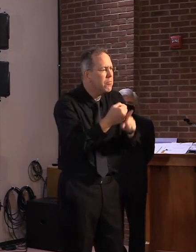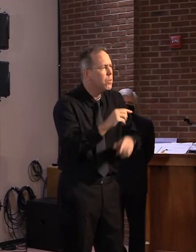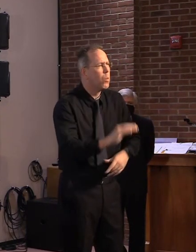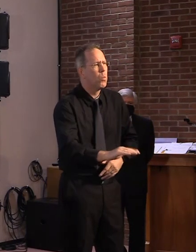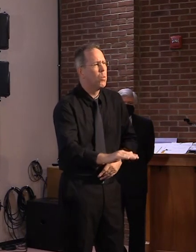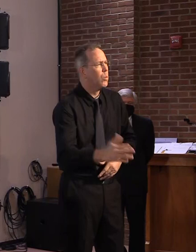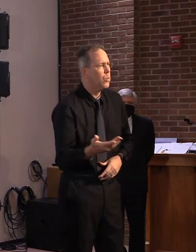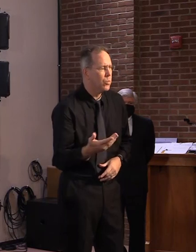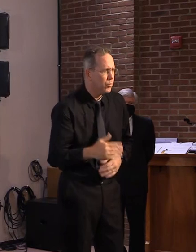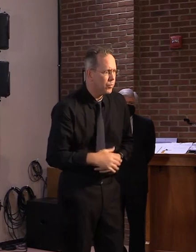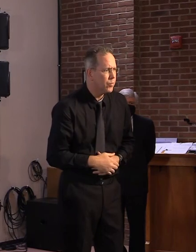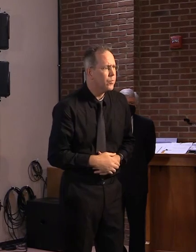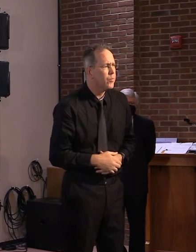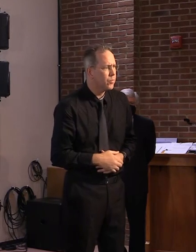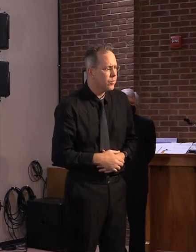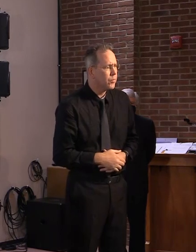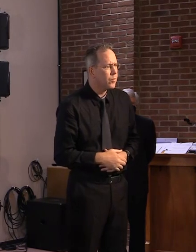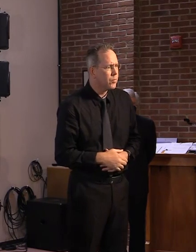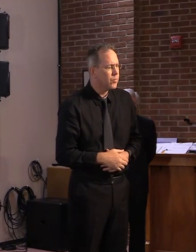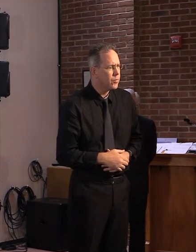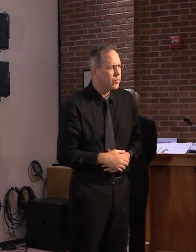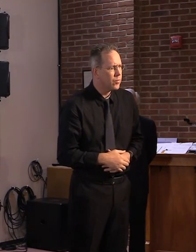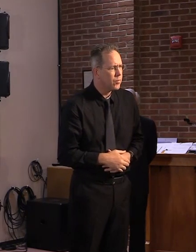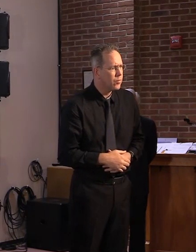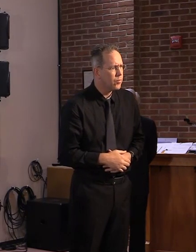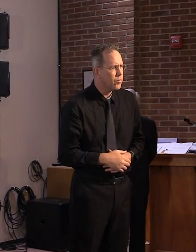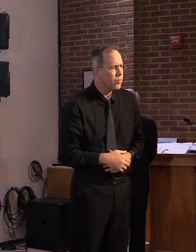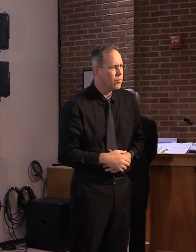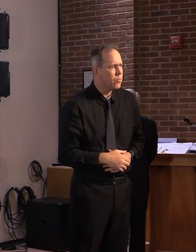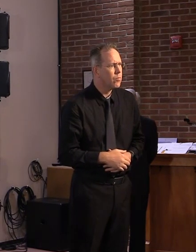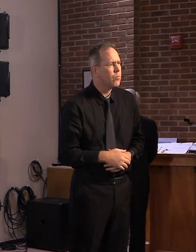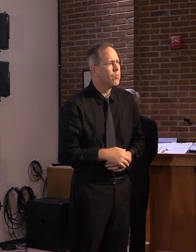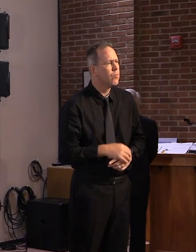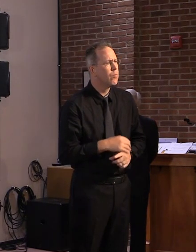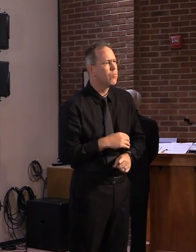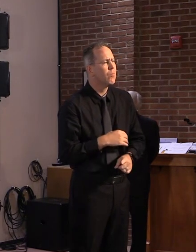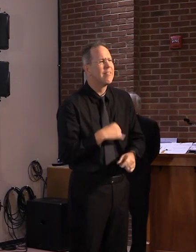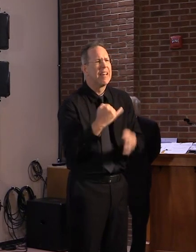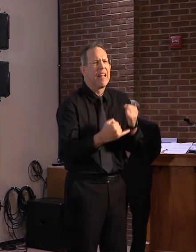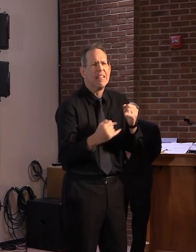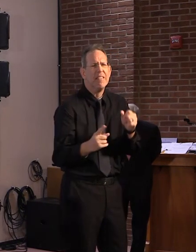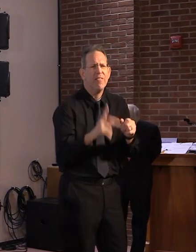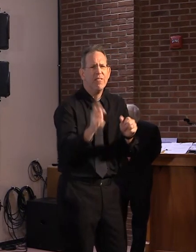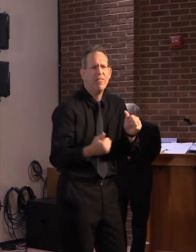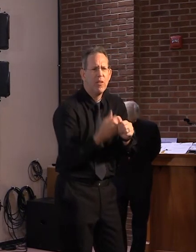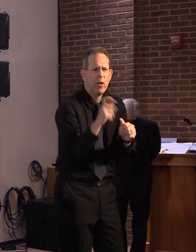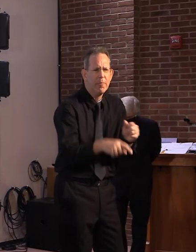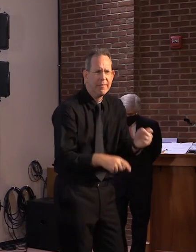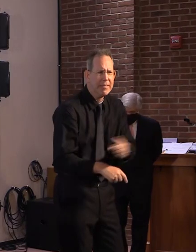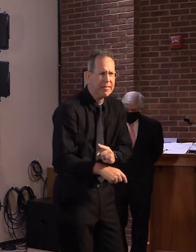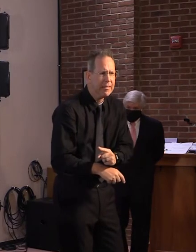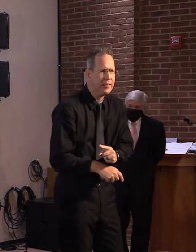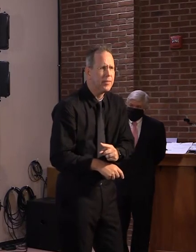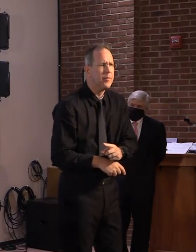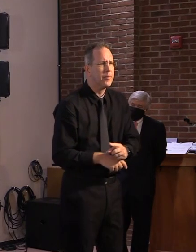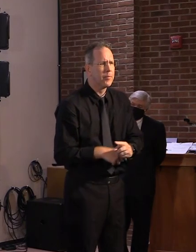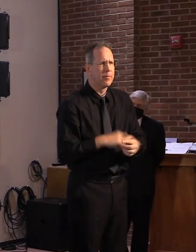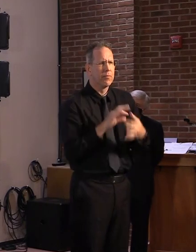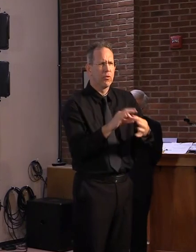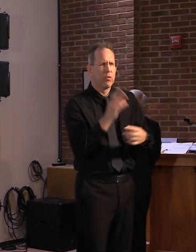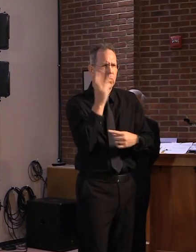And my last follow-up related to Winooski is, you know, I heard you mention that the number of contacts still remains about the same as the number of